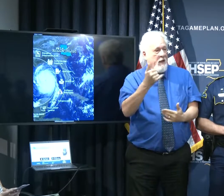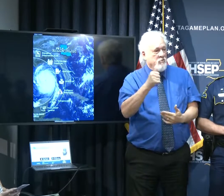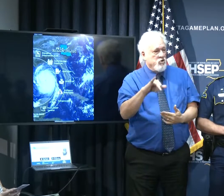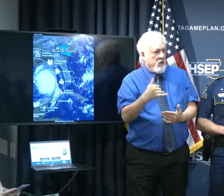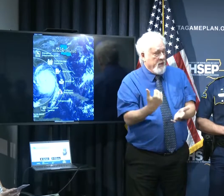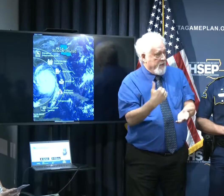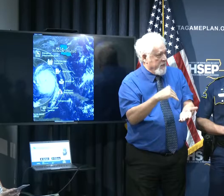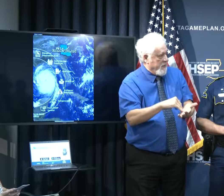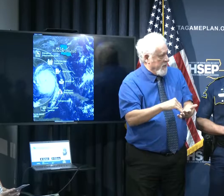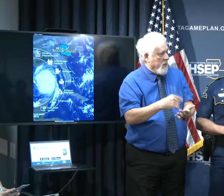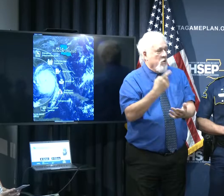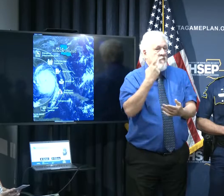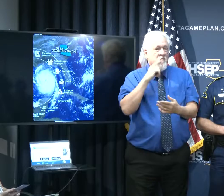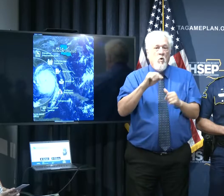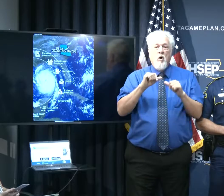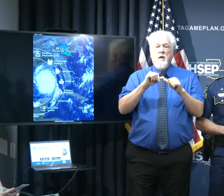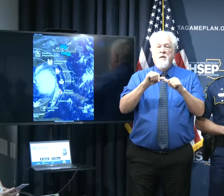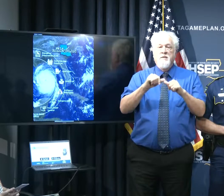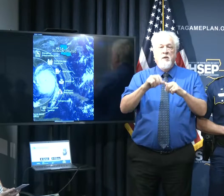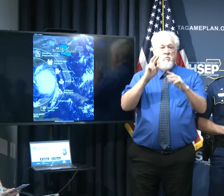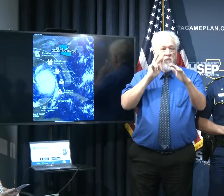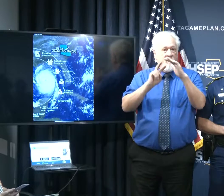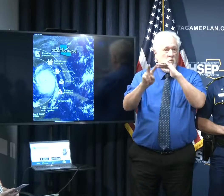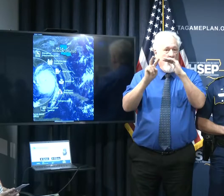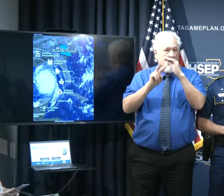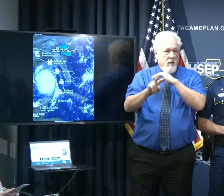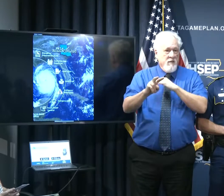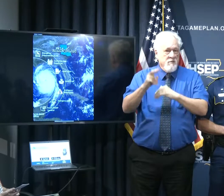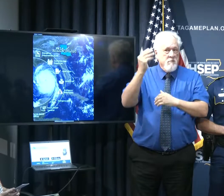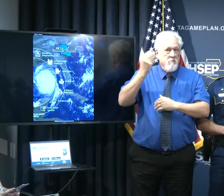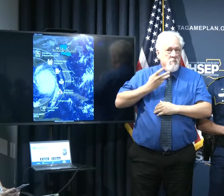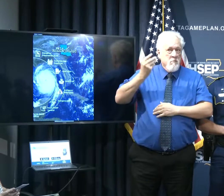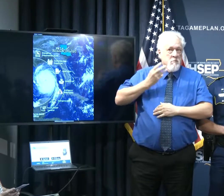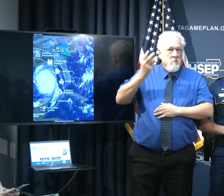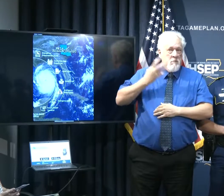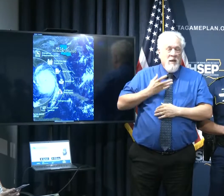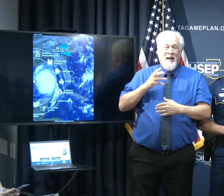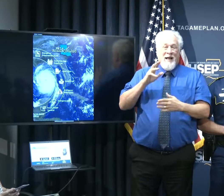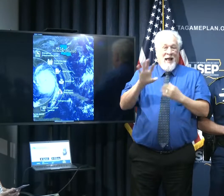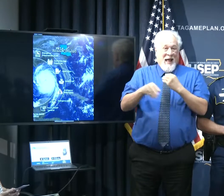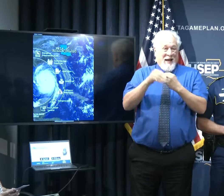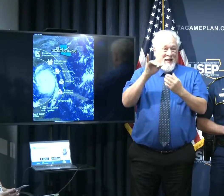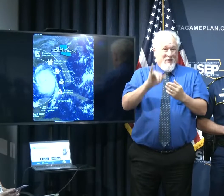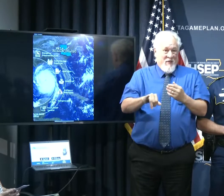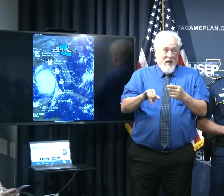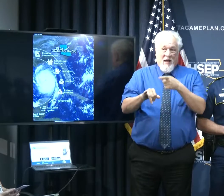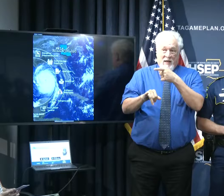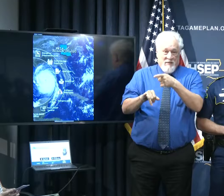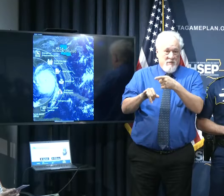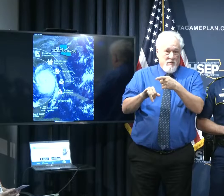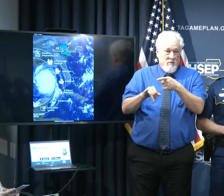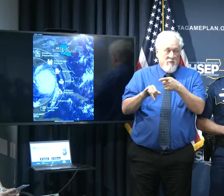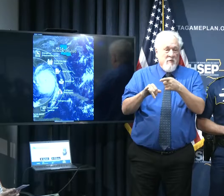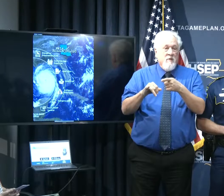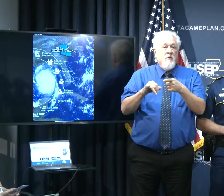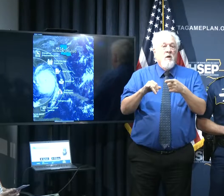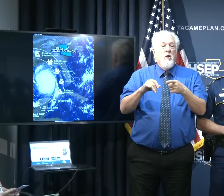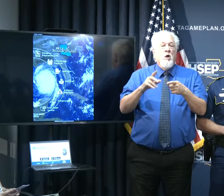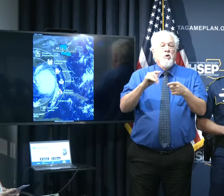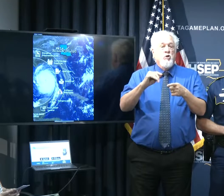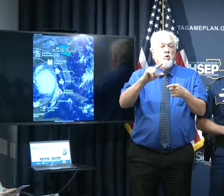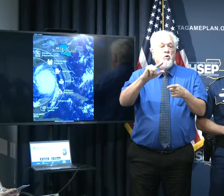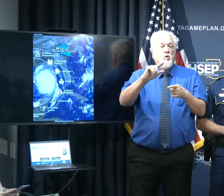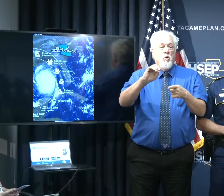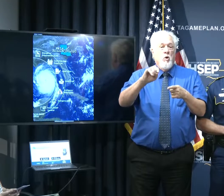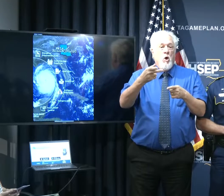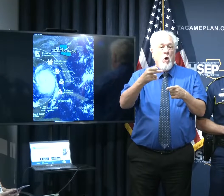again for the continual forecasting that he's giving us. I think that adding that dynamic and element to GOHSEP